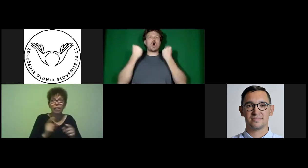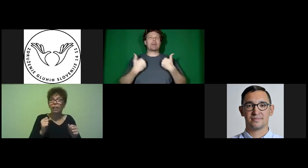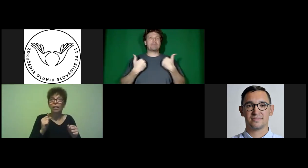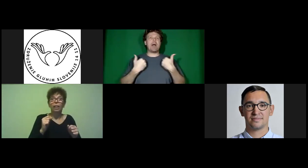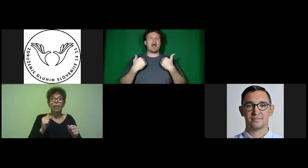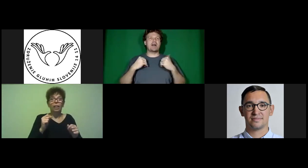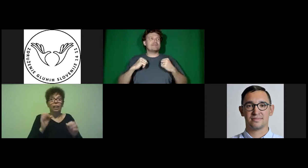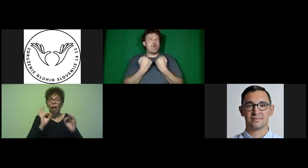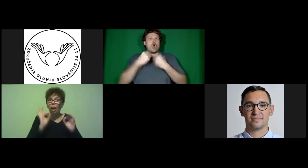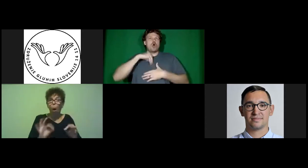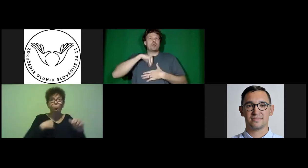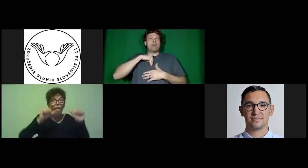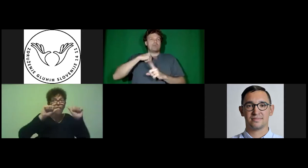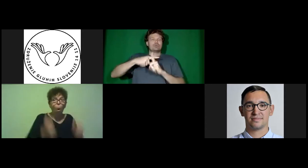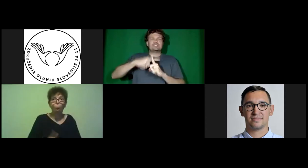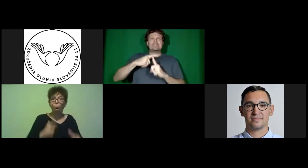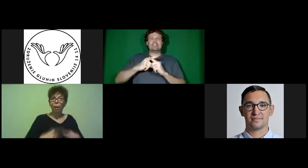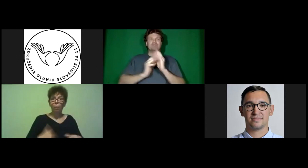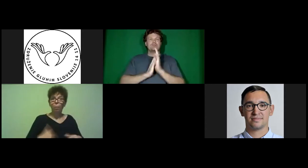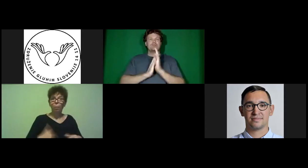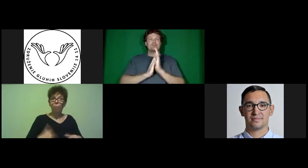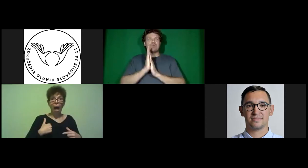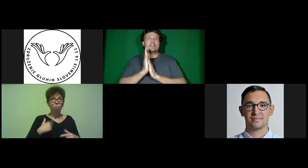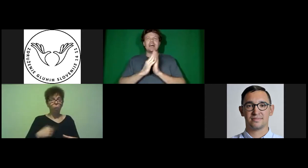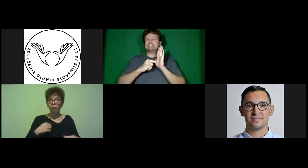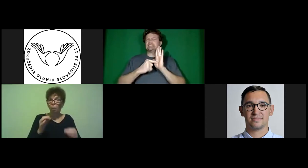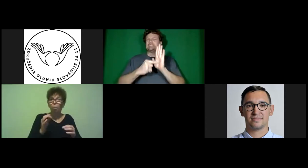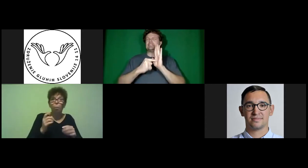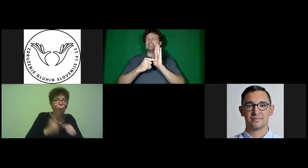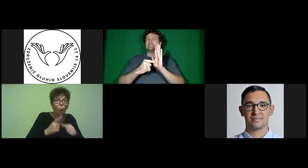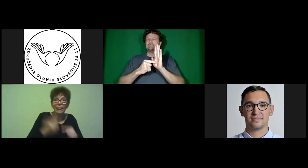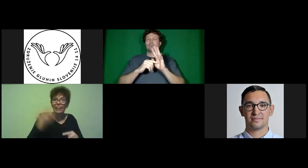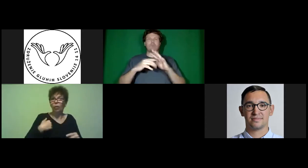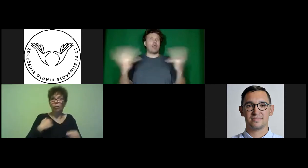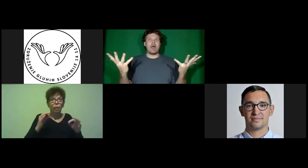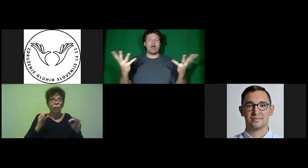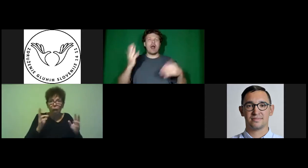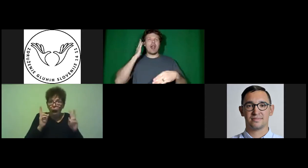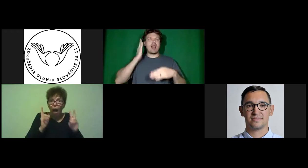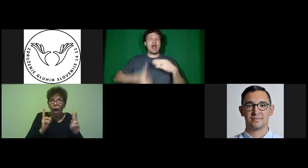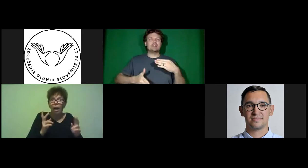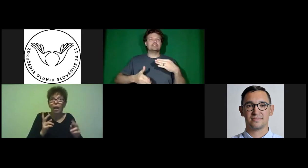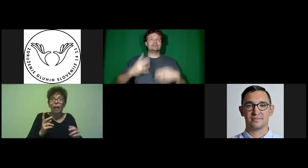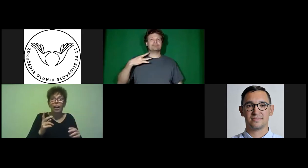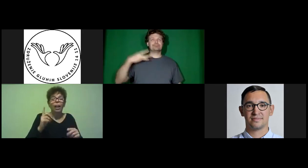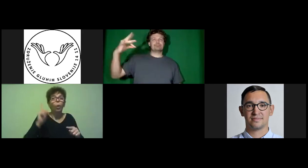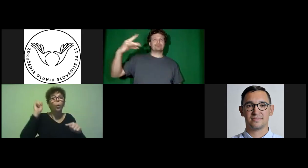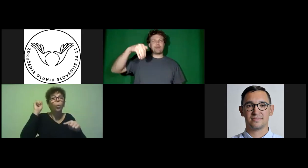And I started playing, and I felt so good, so motivated.